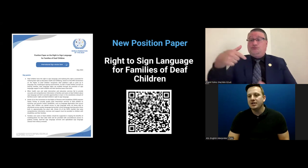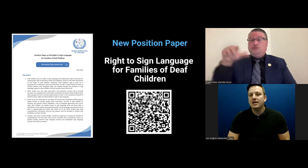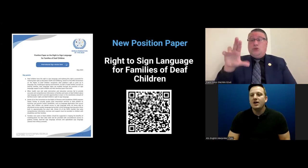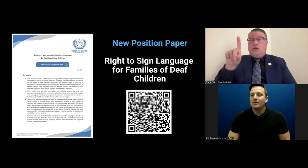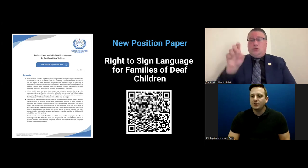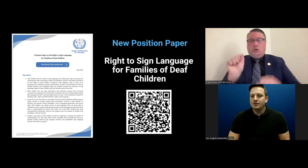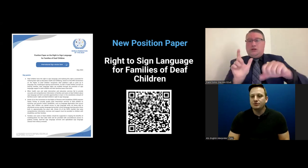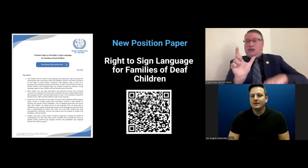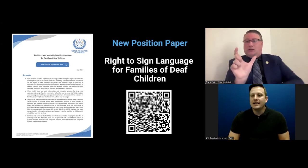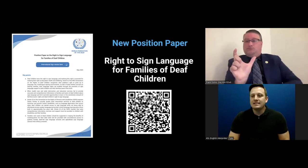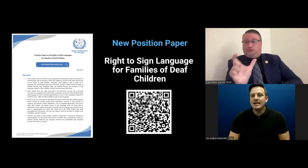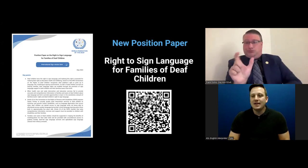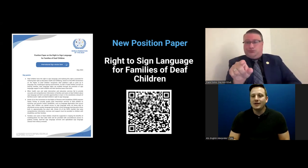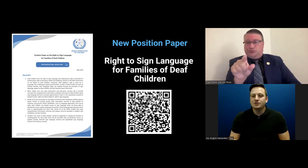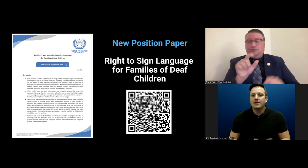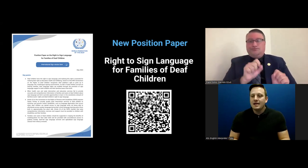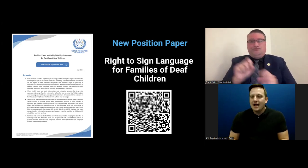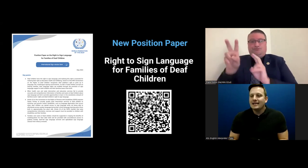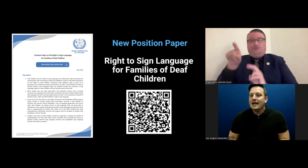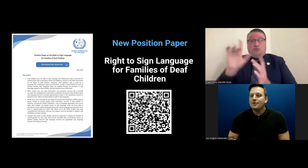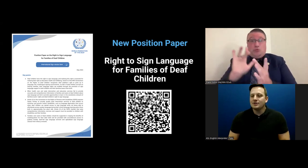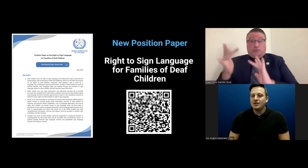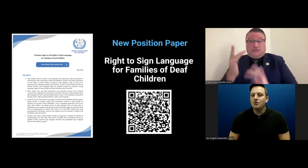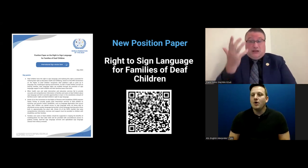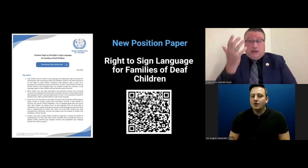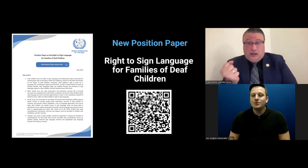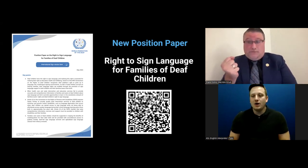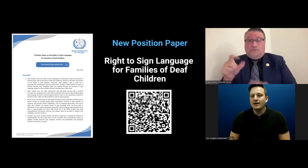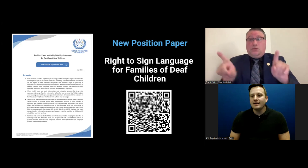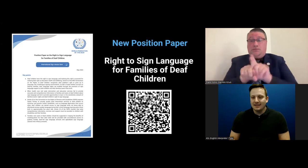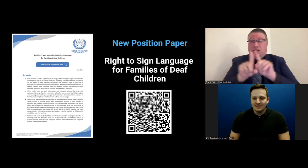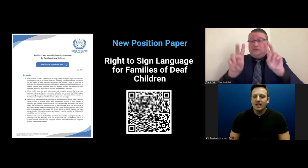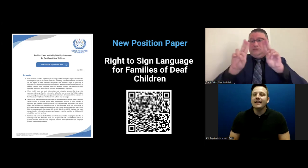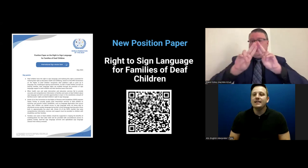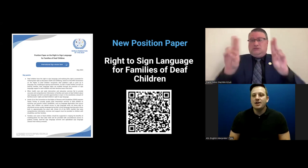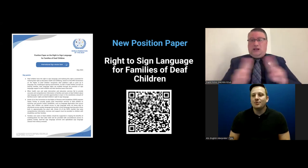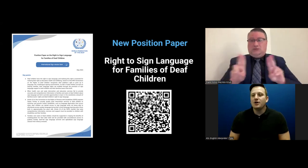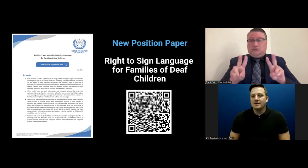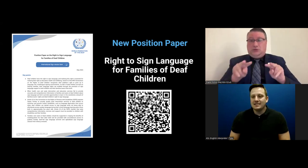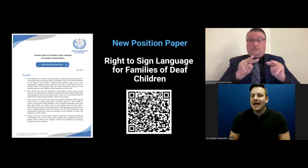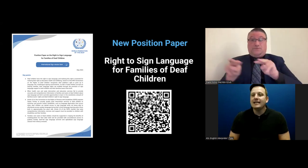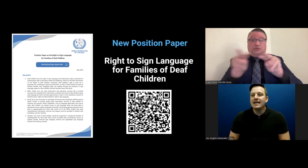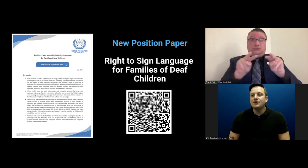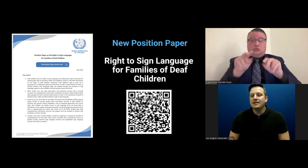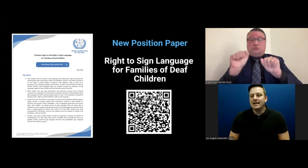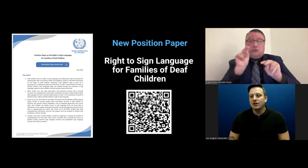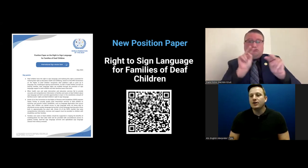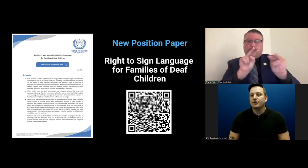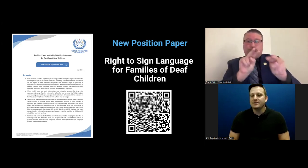communication with their children in sign language. Again, there is a QR code on this slide. You're welcome to scan it and you can take a look. There is a